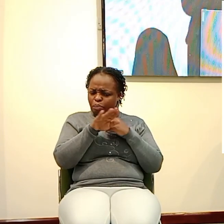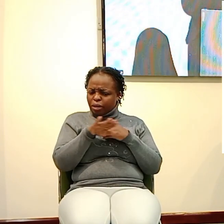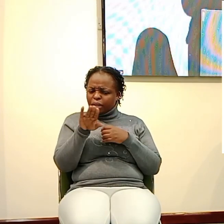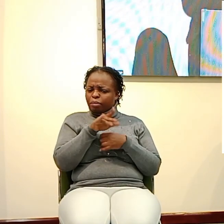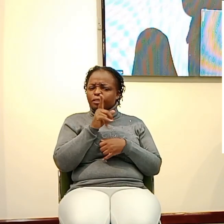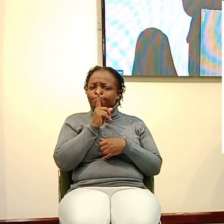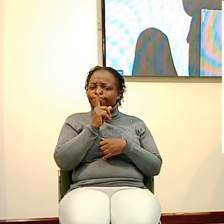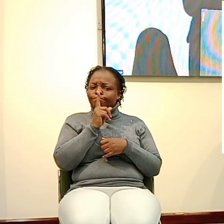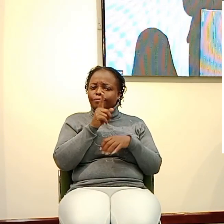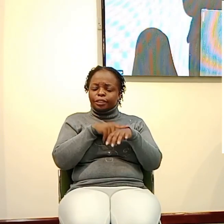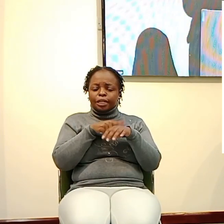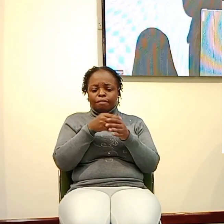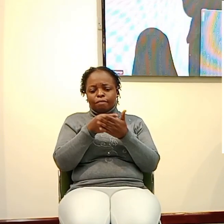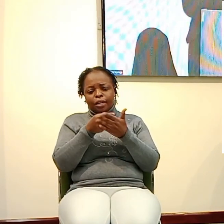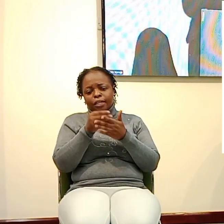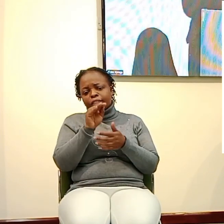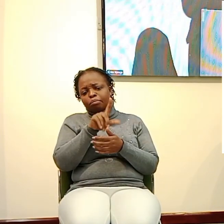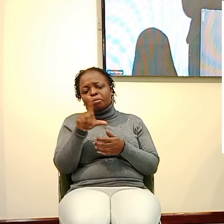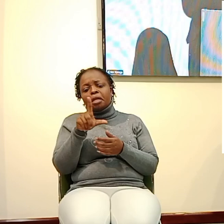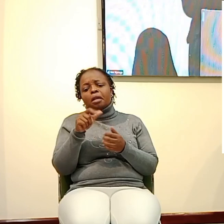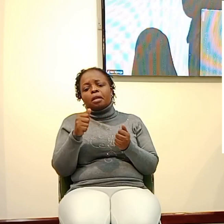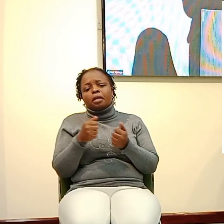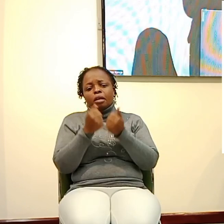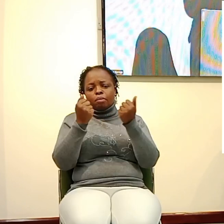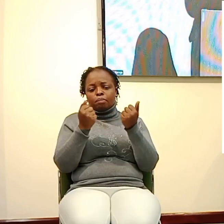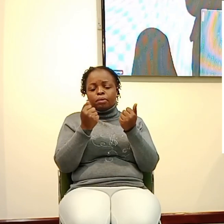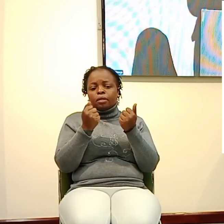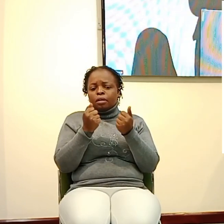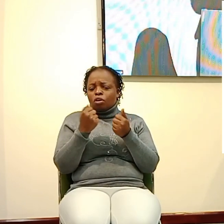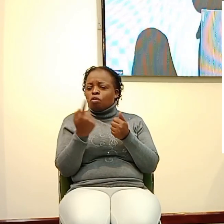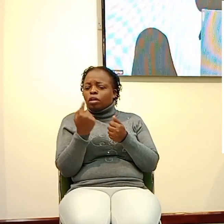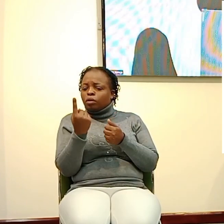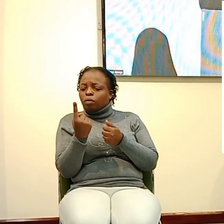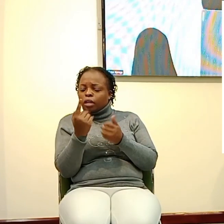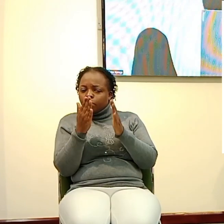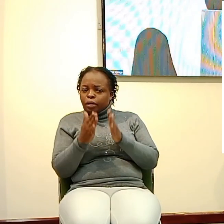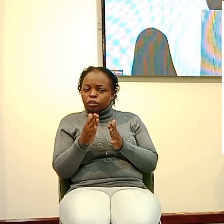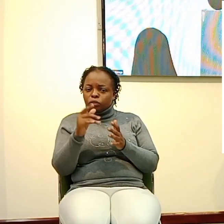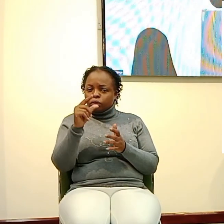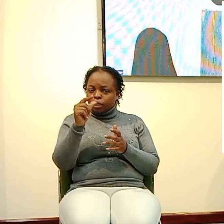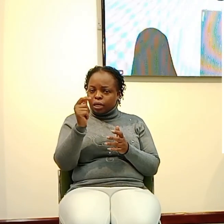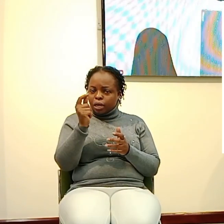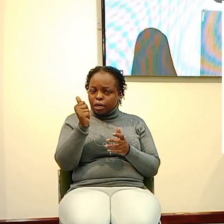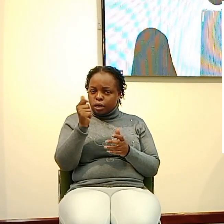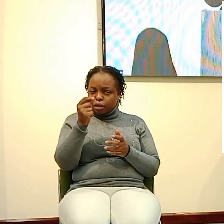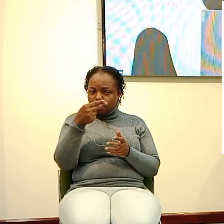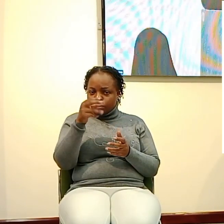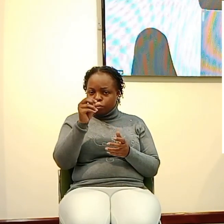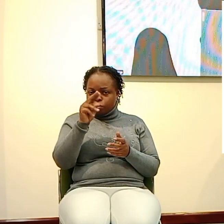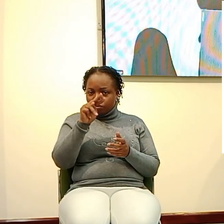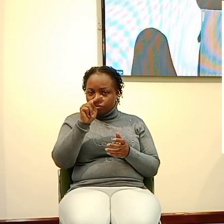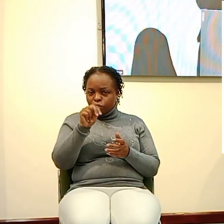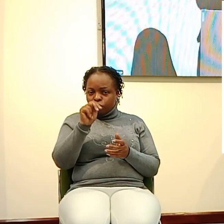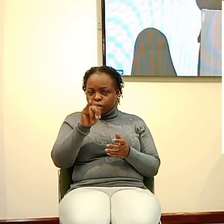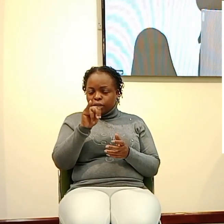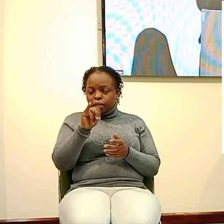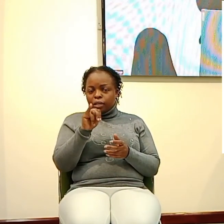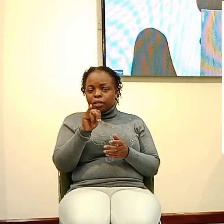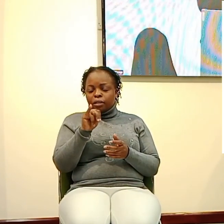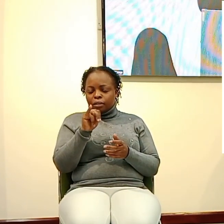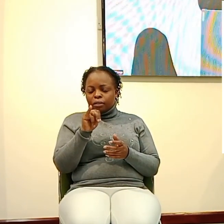the finance bill came up? Apart from Gathoni wa Mushomba, the women in parliament didn't say